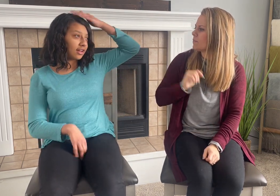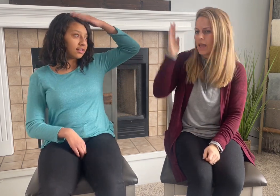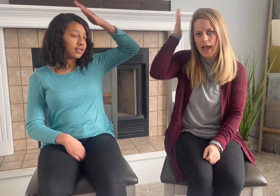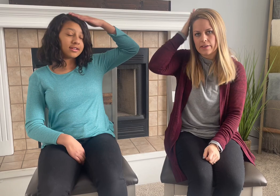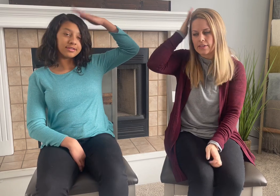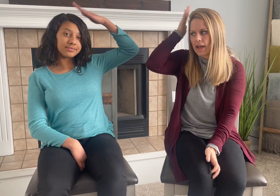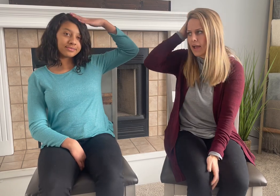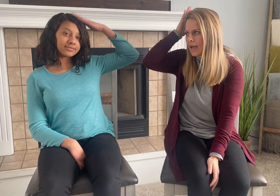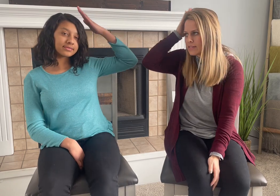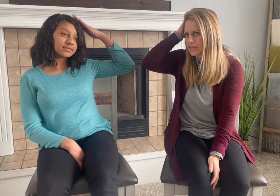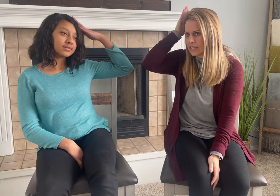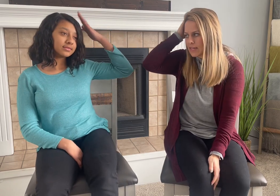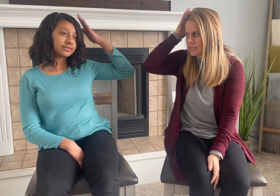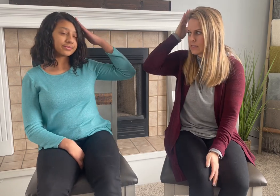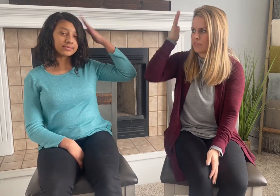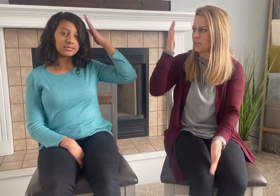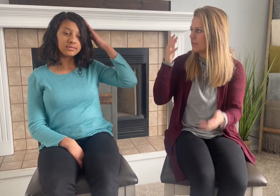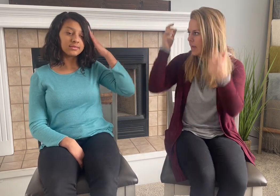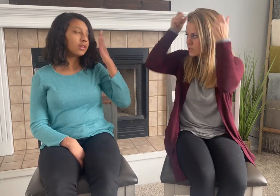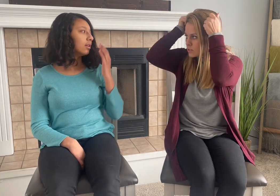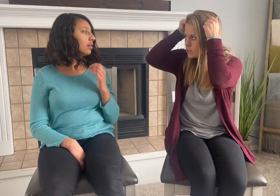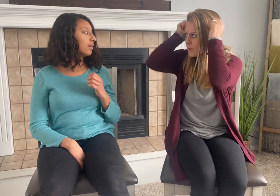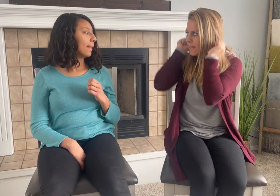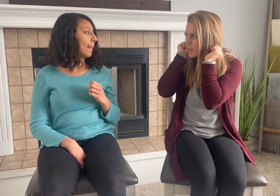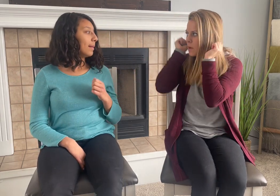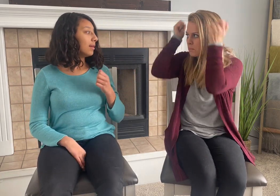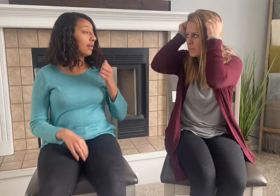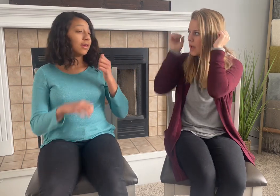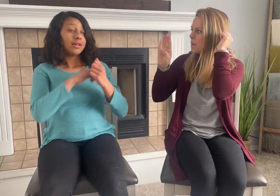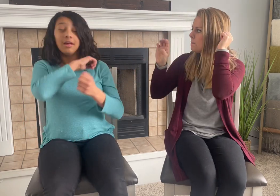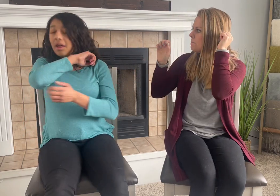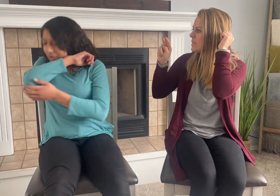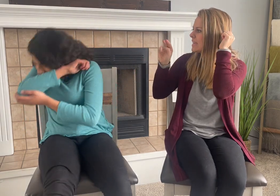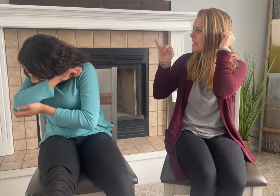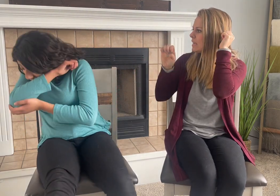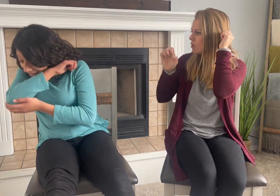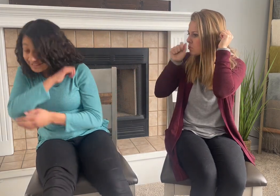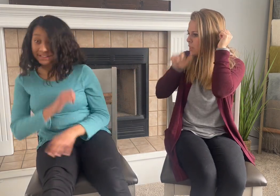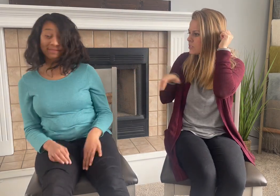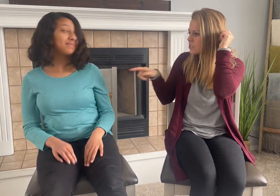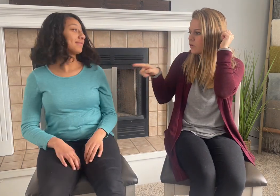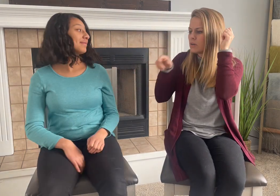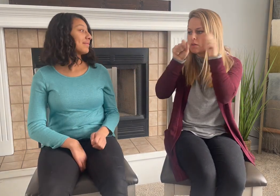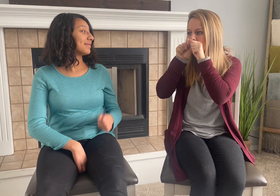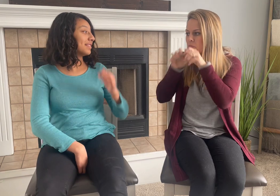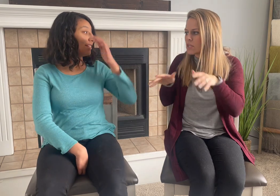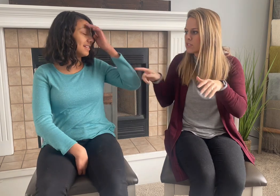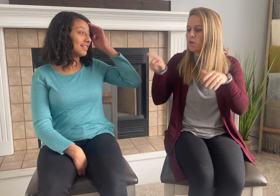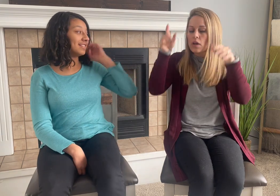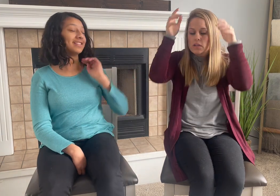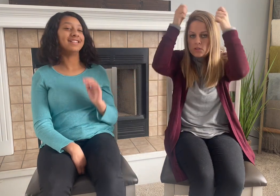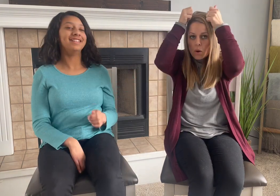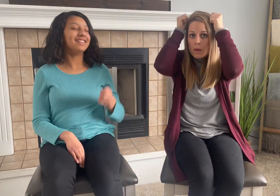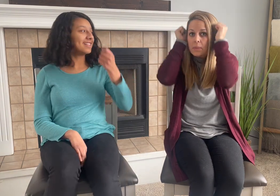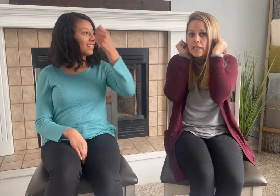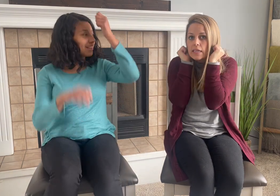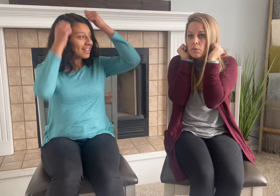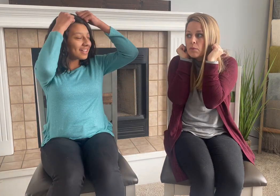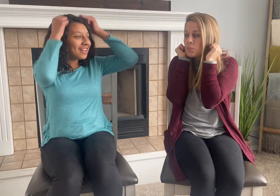Hat. Yeah. Hat is like this. And then, yeah, so this would be like a beanie. Oh, bless you. So a beanie, we would